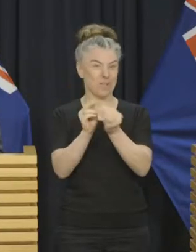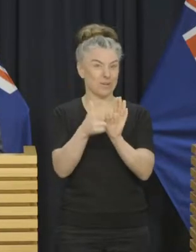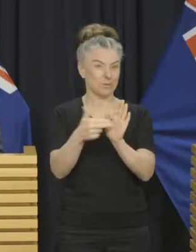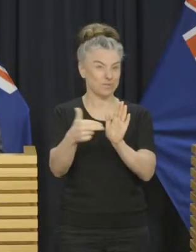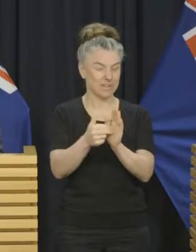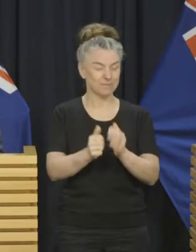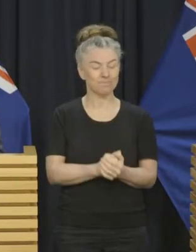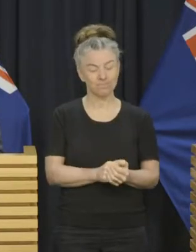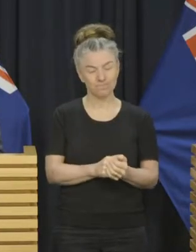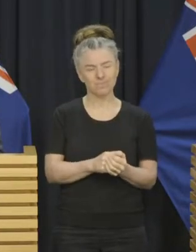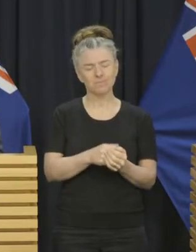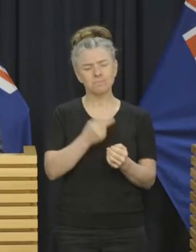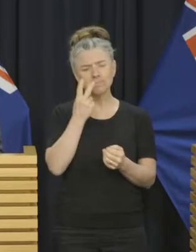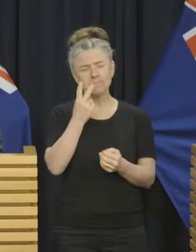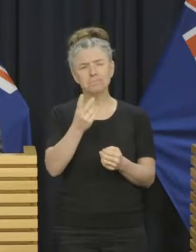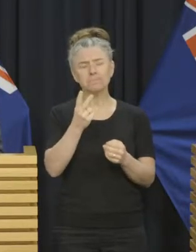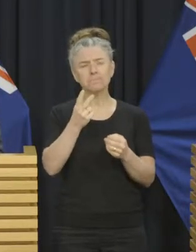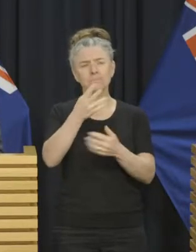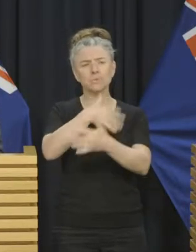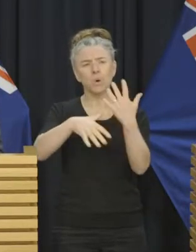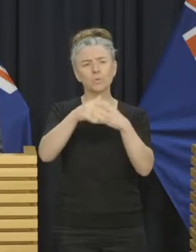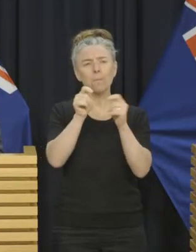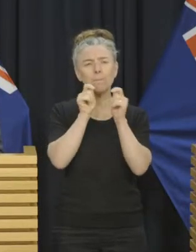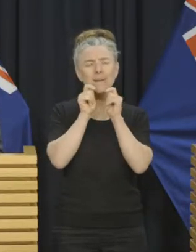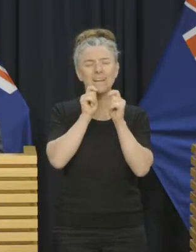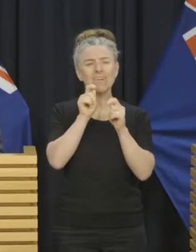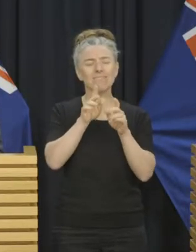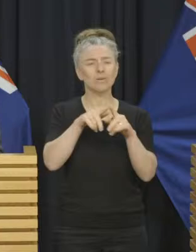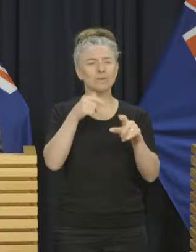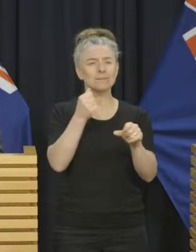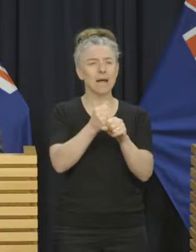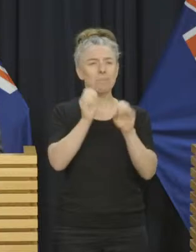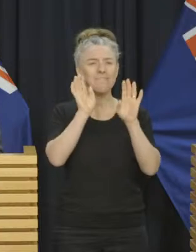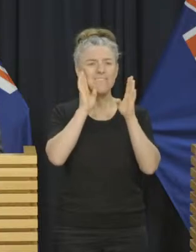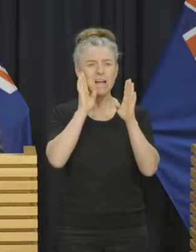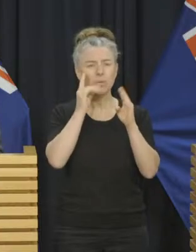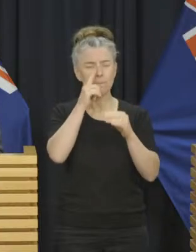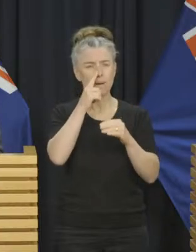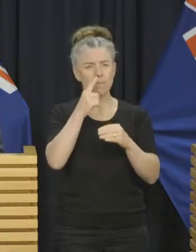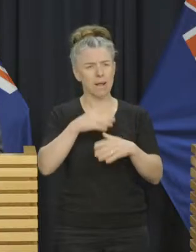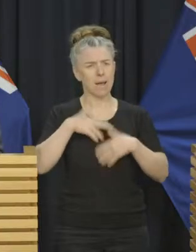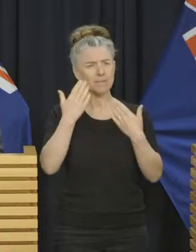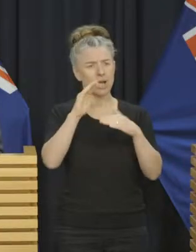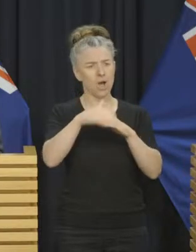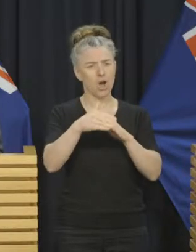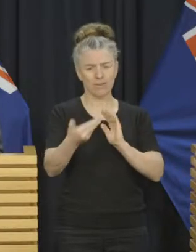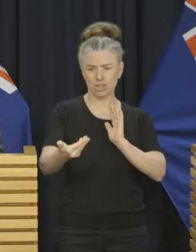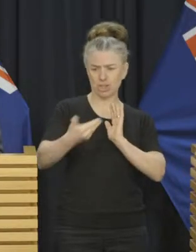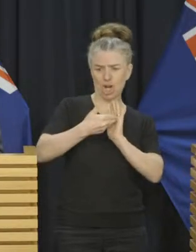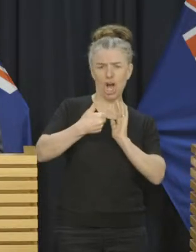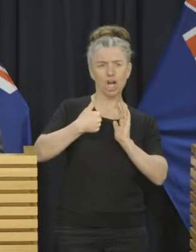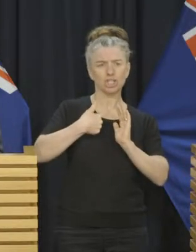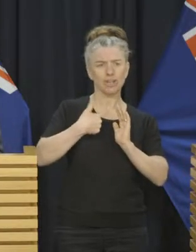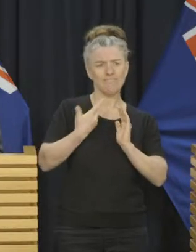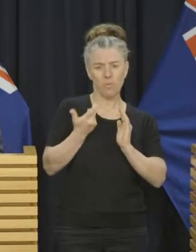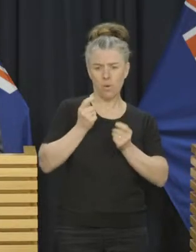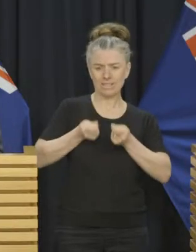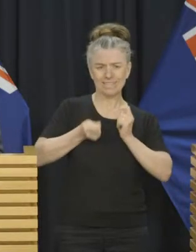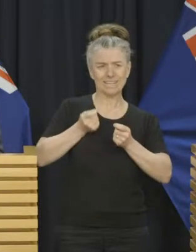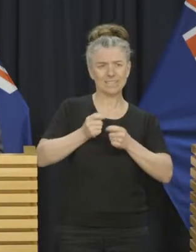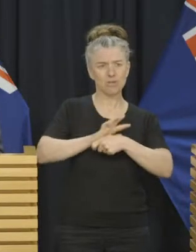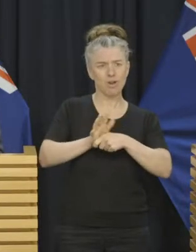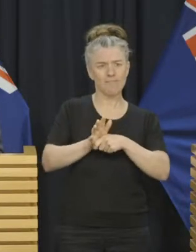We've seen some reports on social media about people being concerned about being charging for tests, and just to reiterate the point I made a couple of days